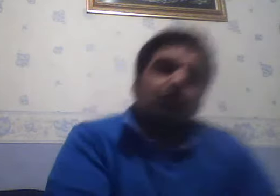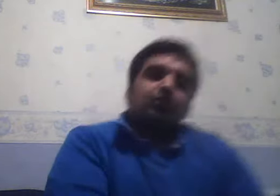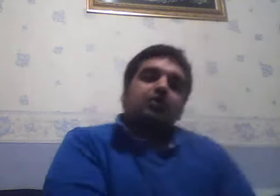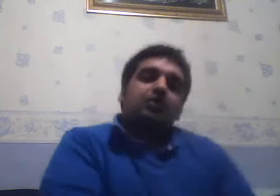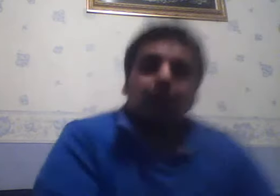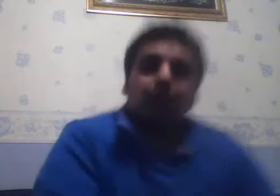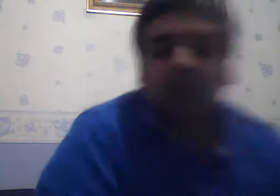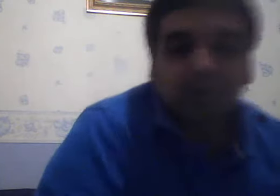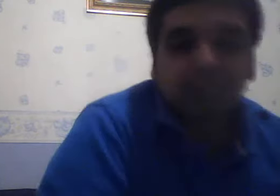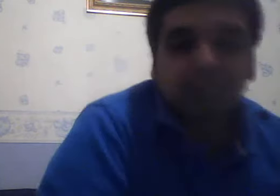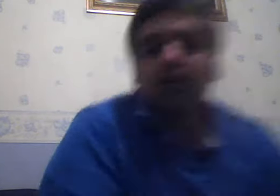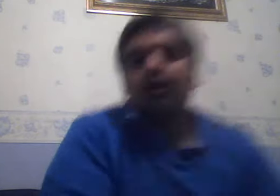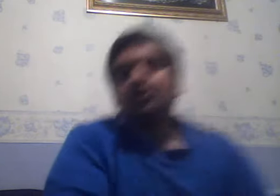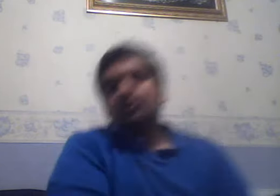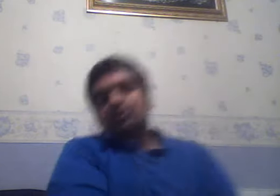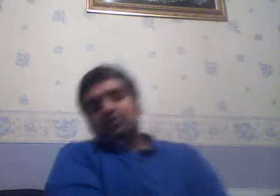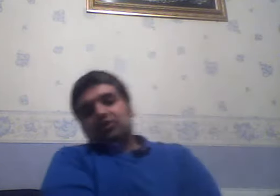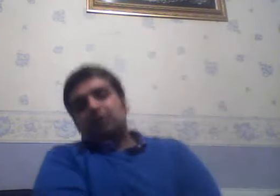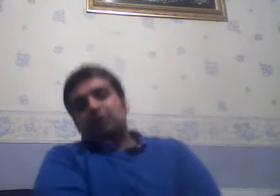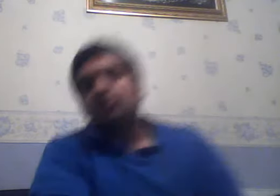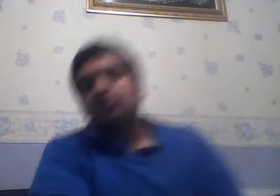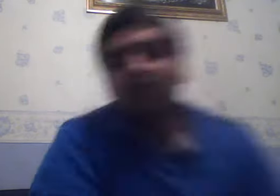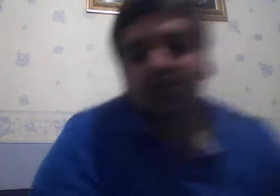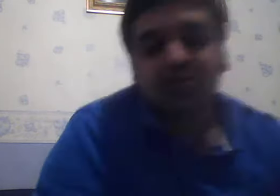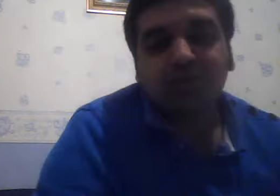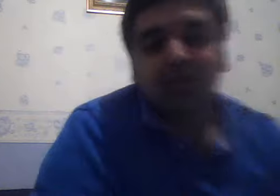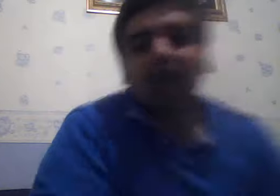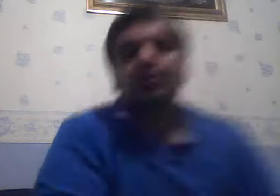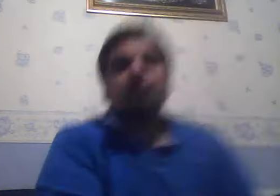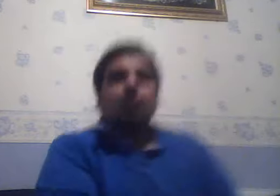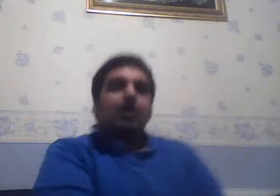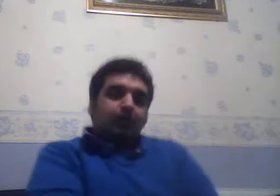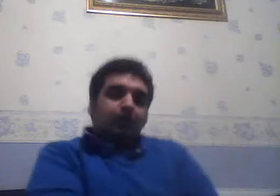in the shop all the time. Until you find somebody, it's going to be like this for a while.